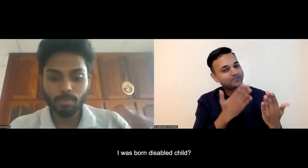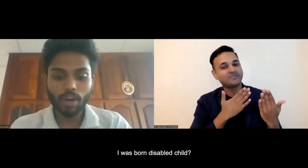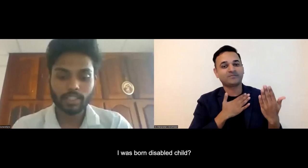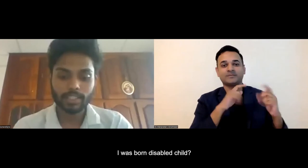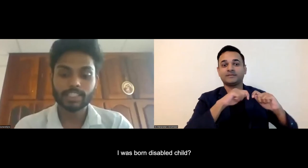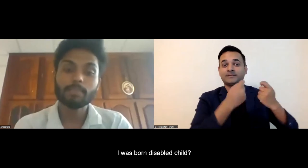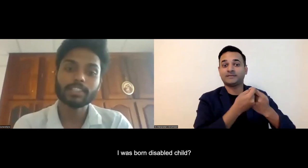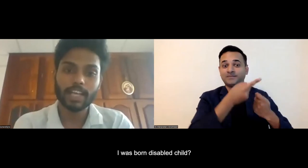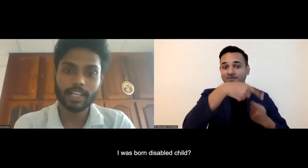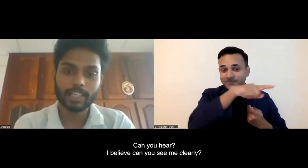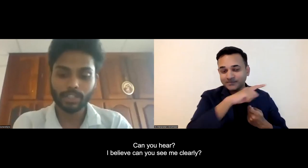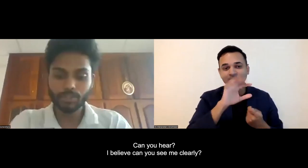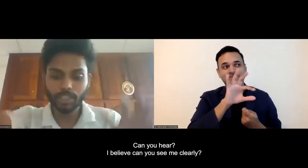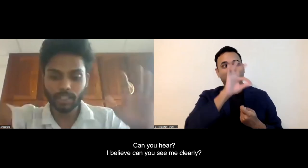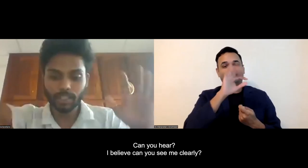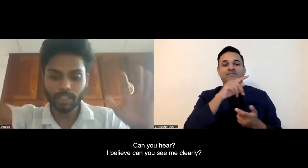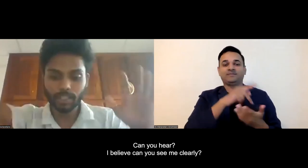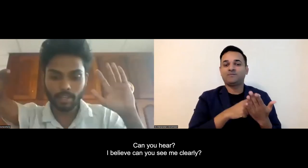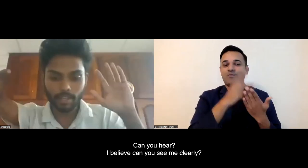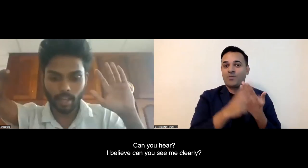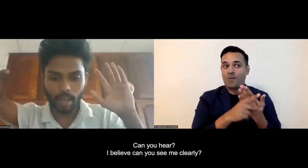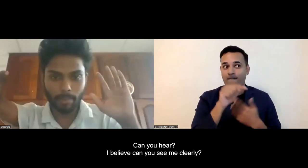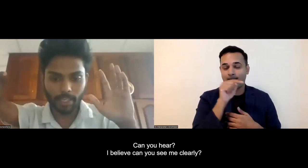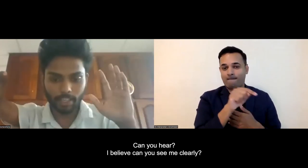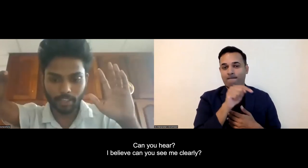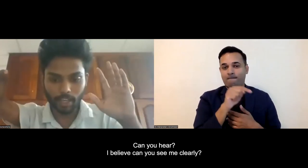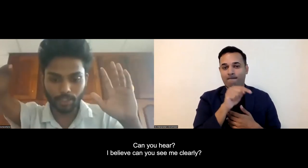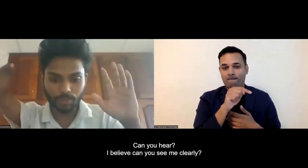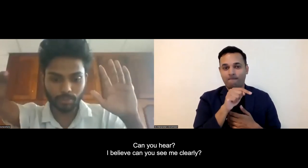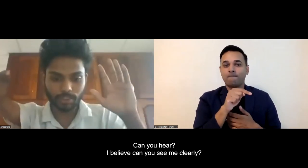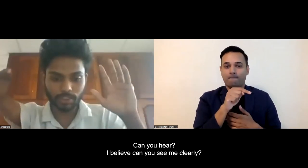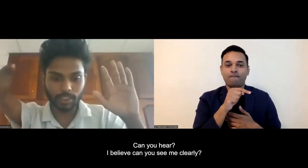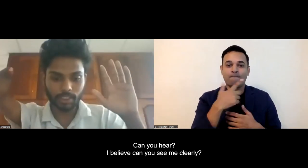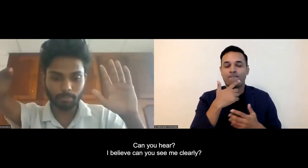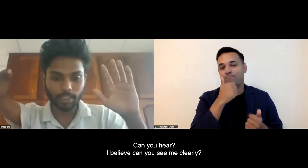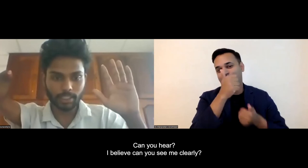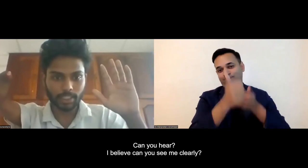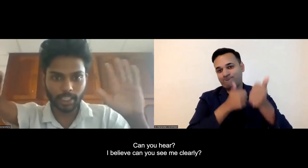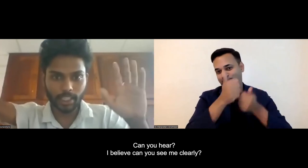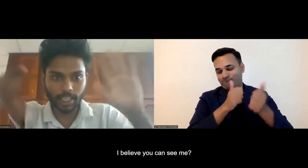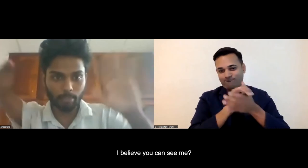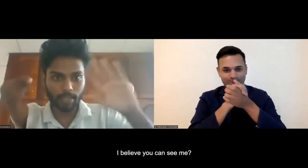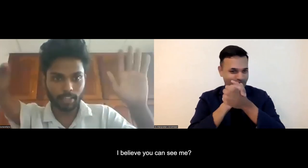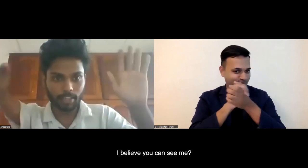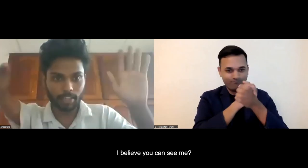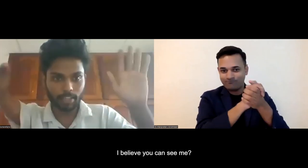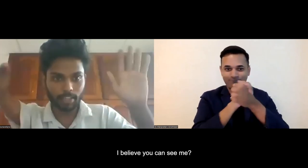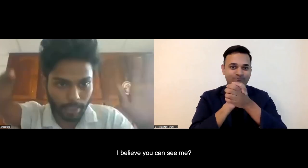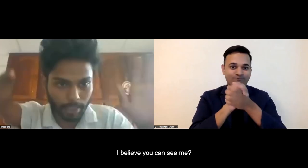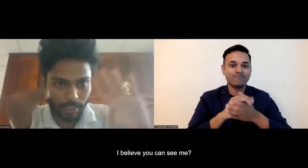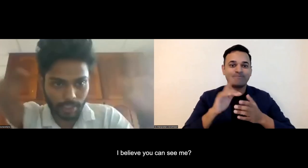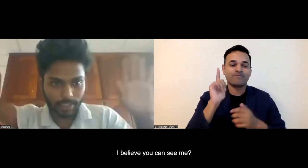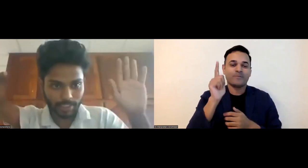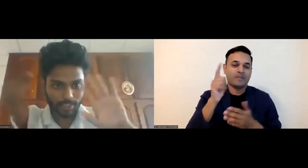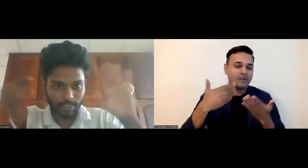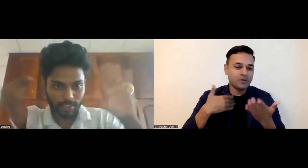was born disabled child. Can you hear? I believe, can you see me clearly? I believe you can see